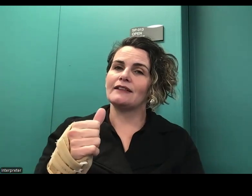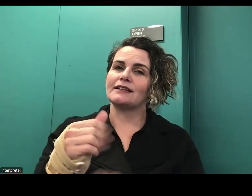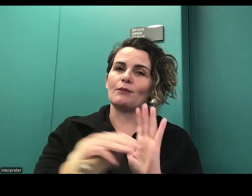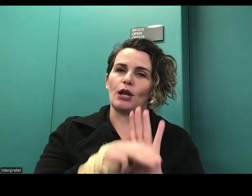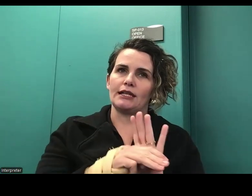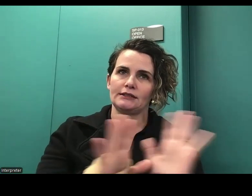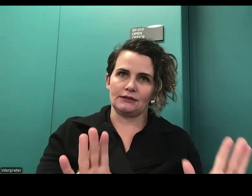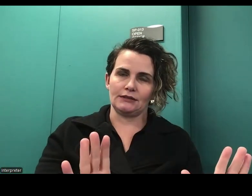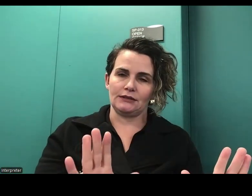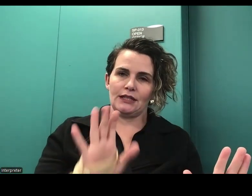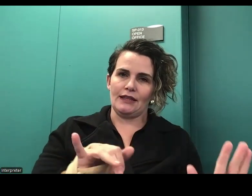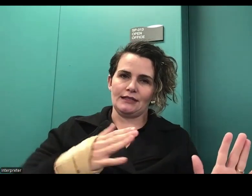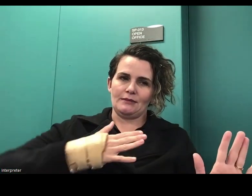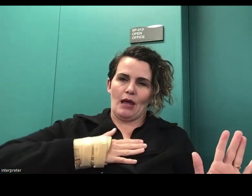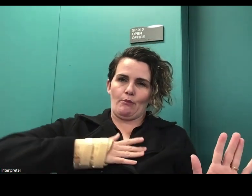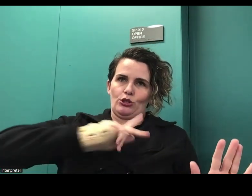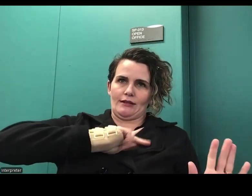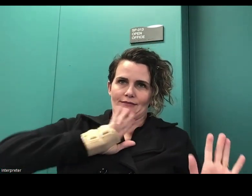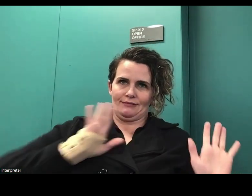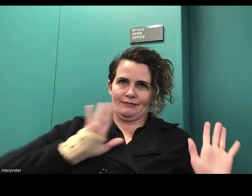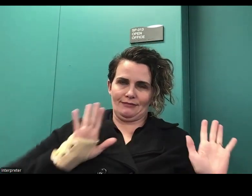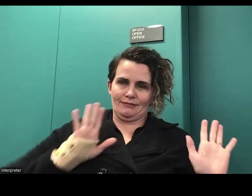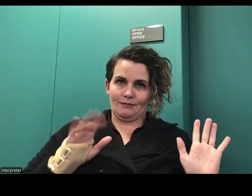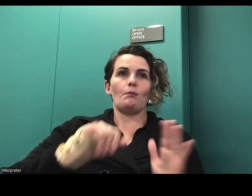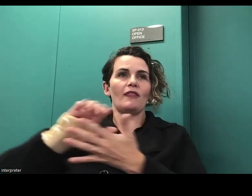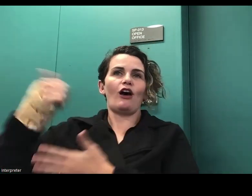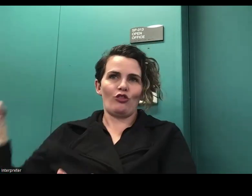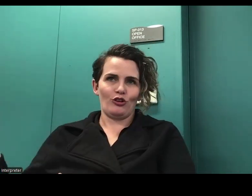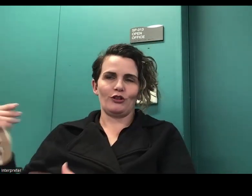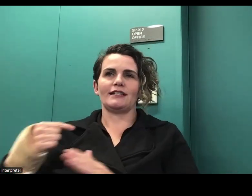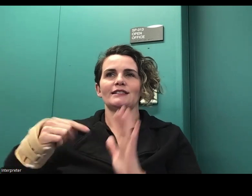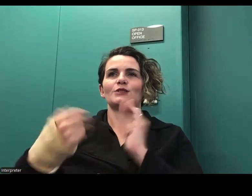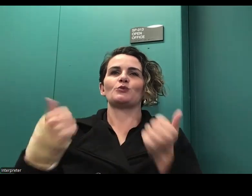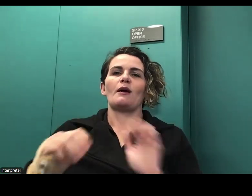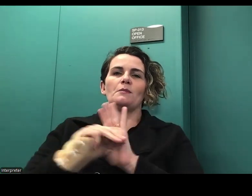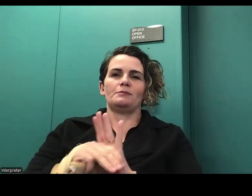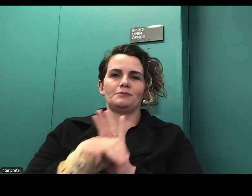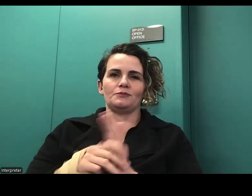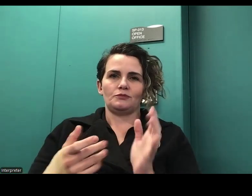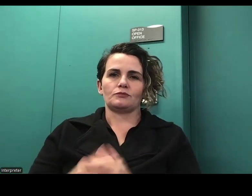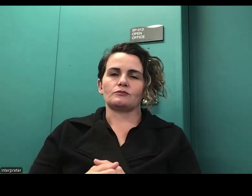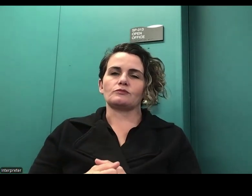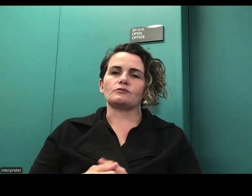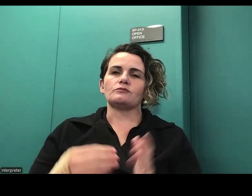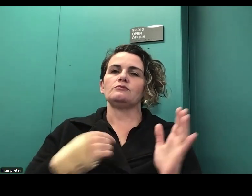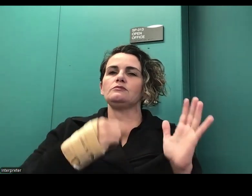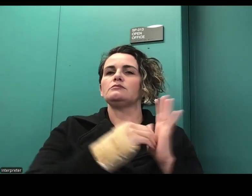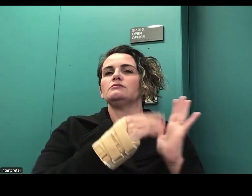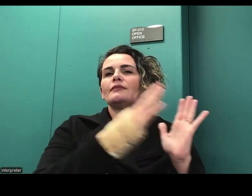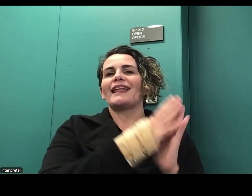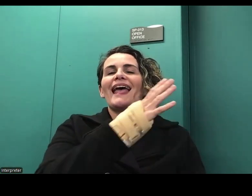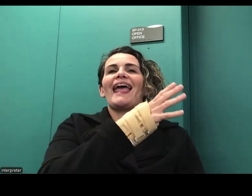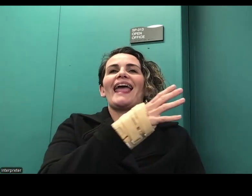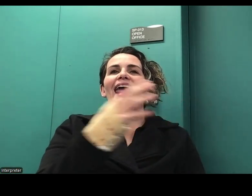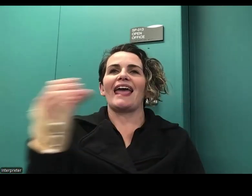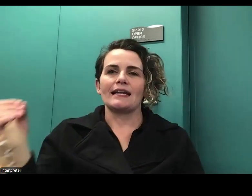modeling. That's just being me. But the rest of it is modeling. Okay. So I put and here because when